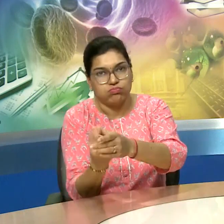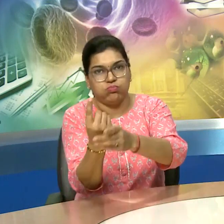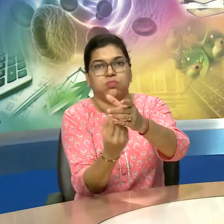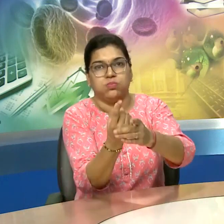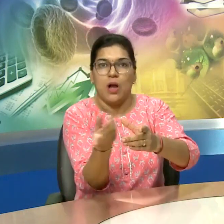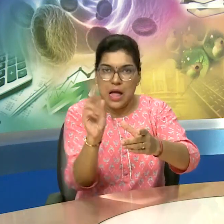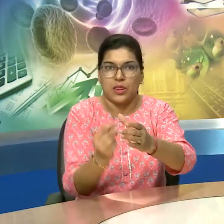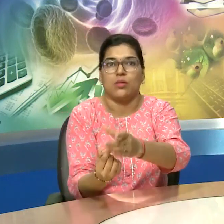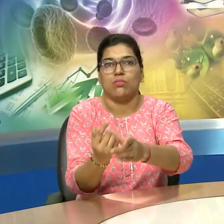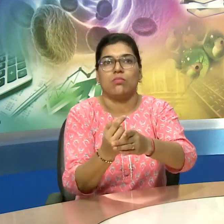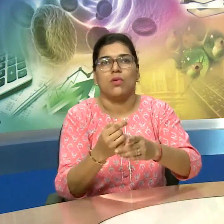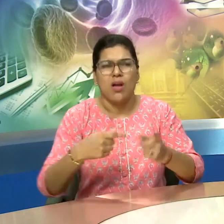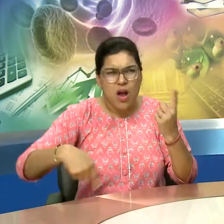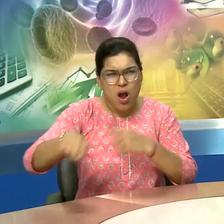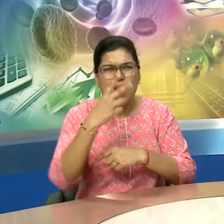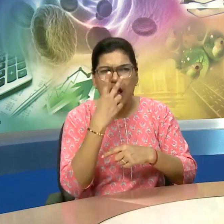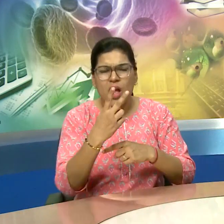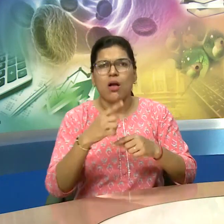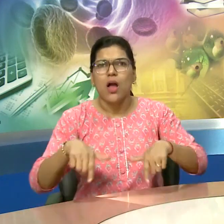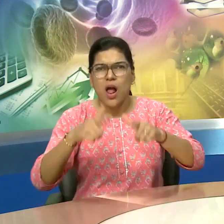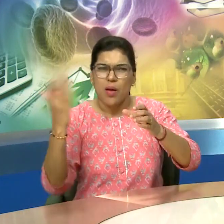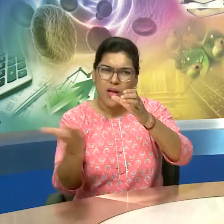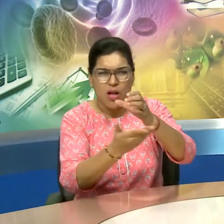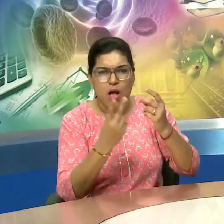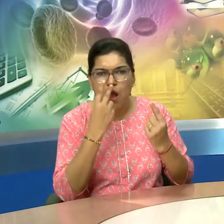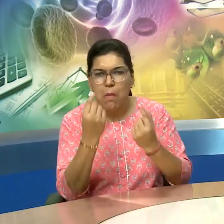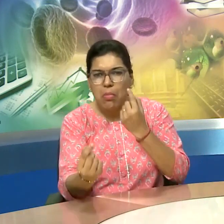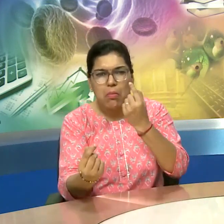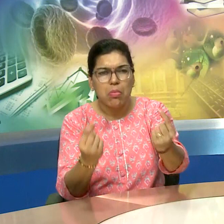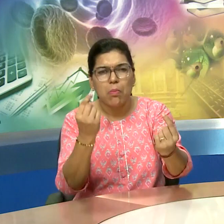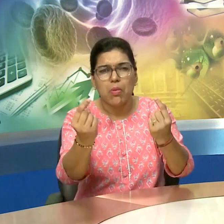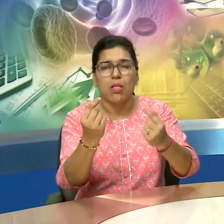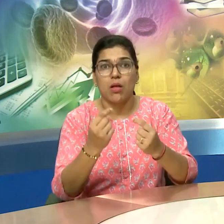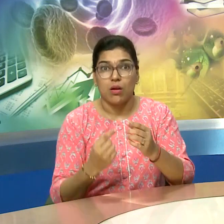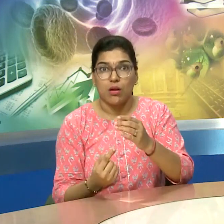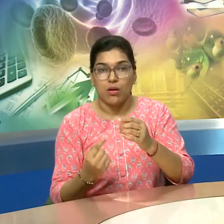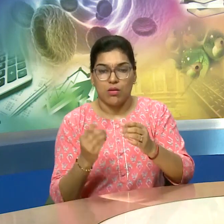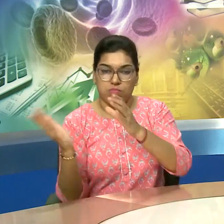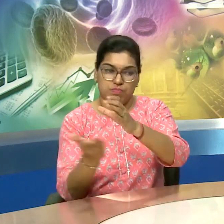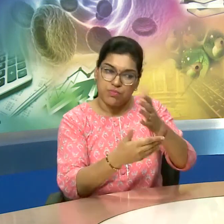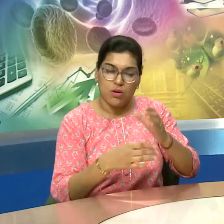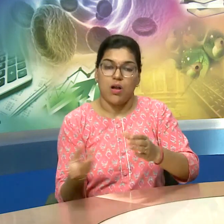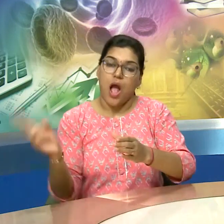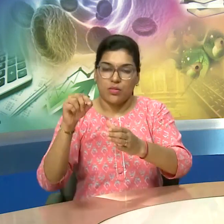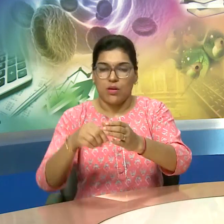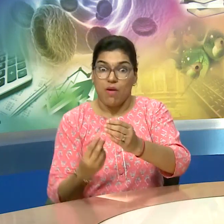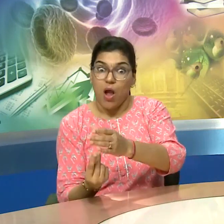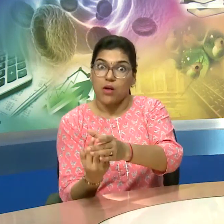are cut, it far exceeds the rate at which trees grow. We all know that trees grow at a slower